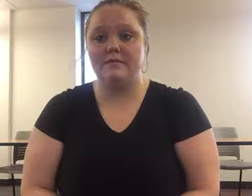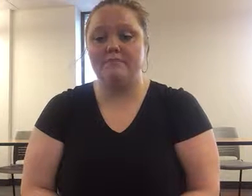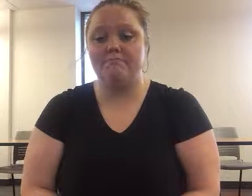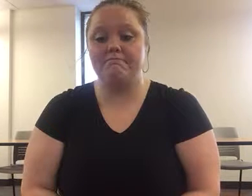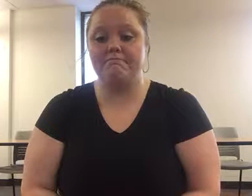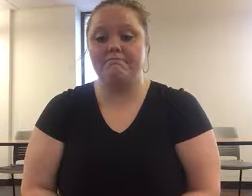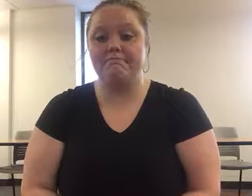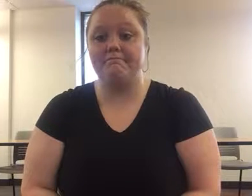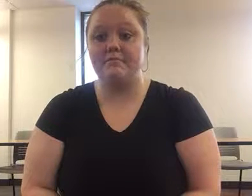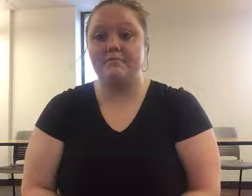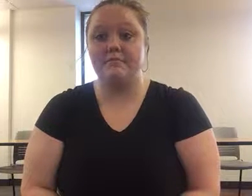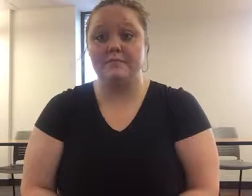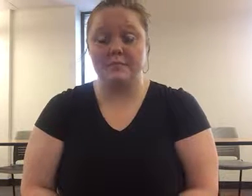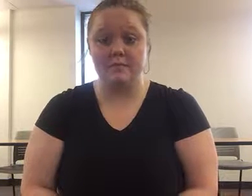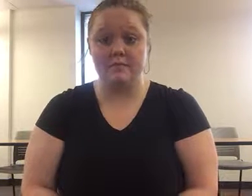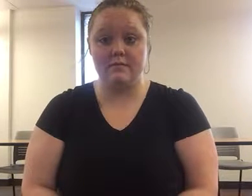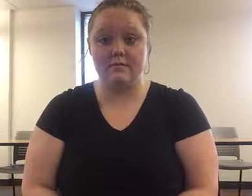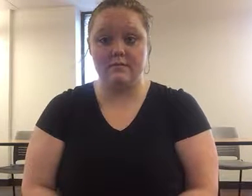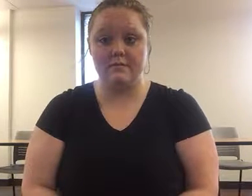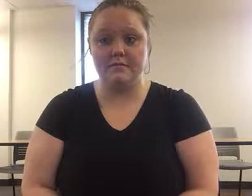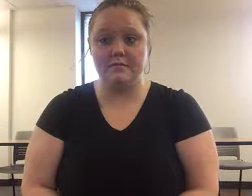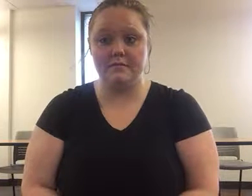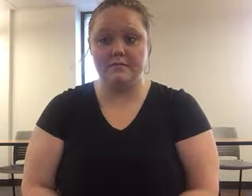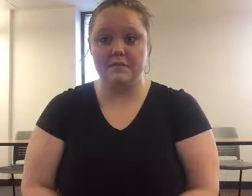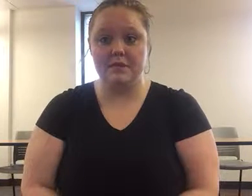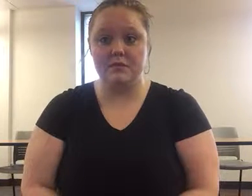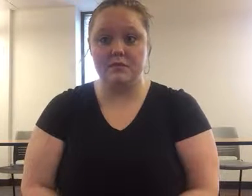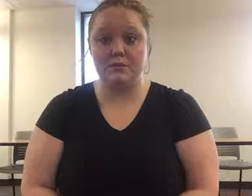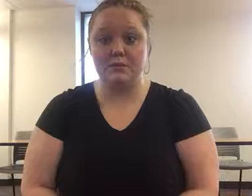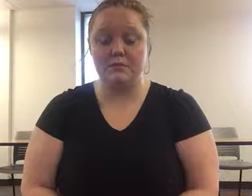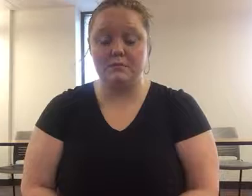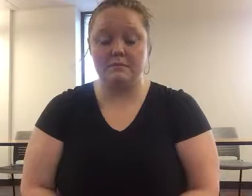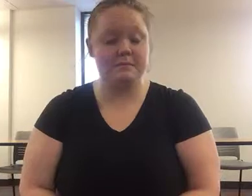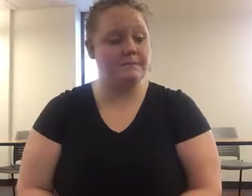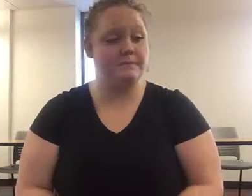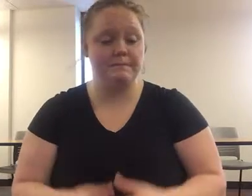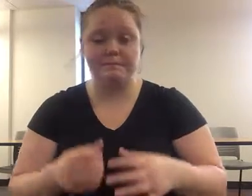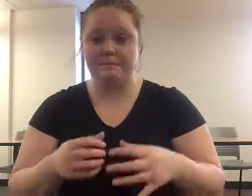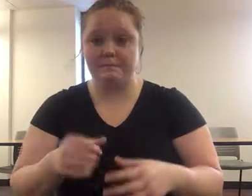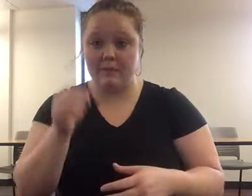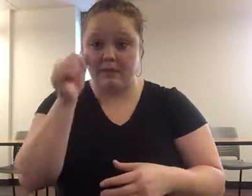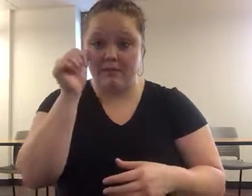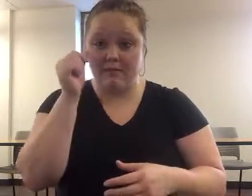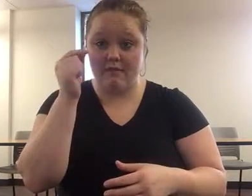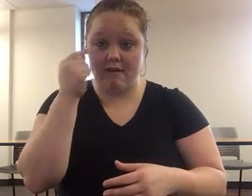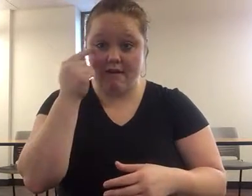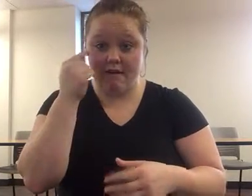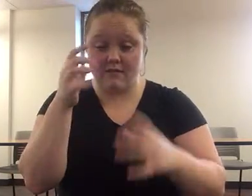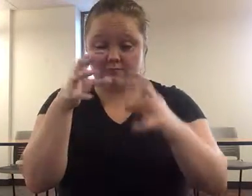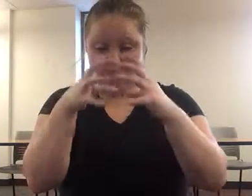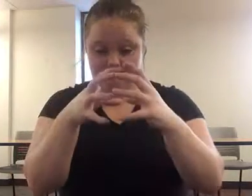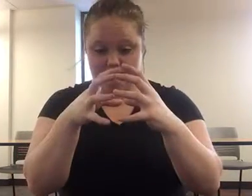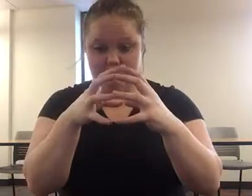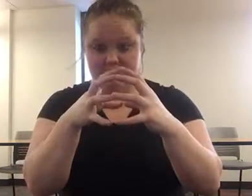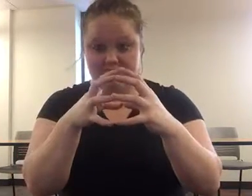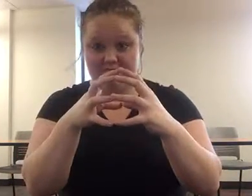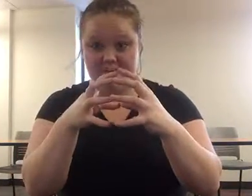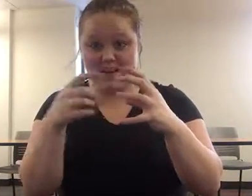is that we operate through tiny incisions. We make two of them. One of them is